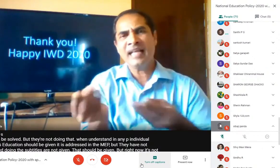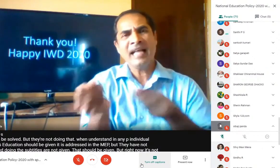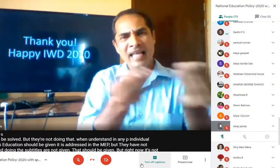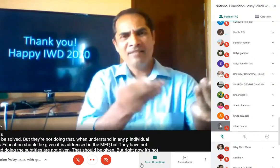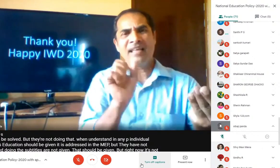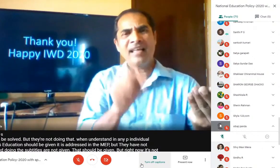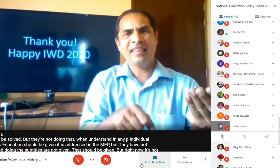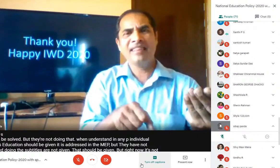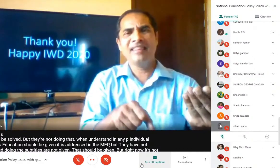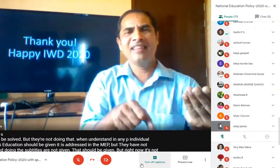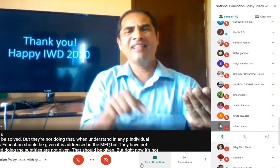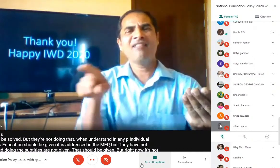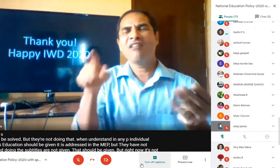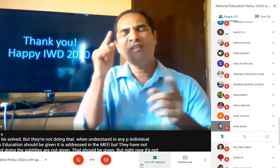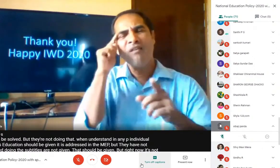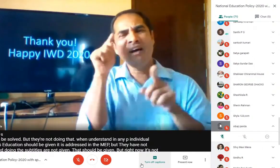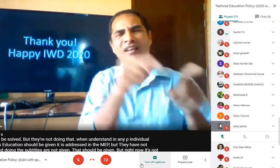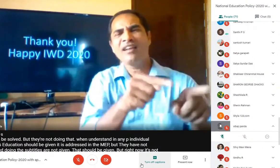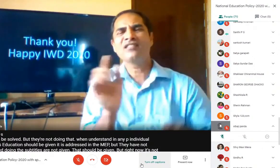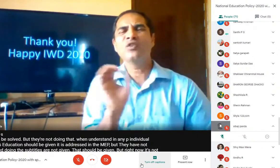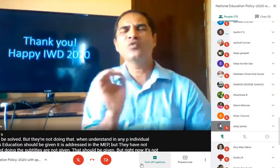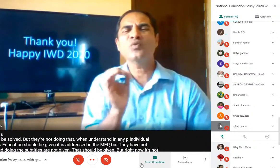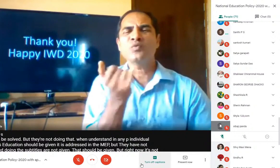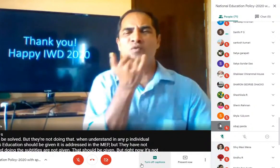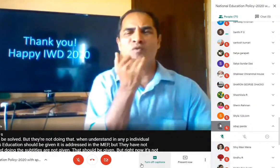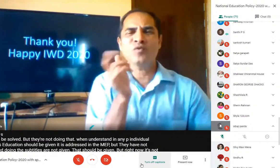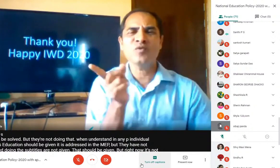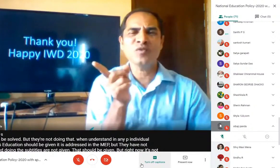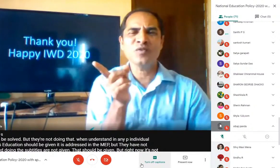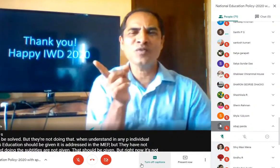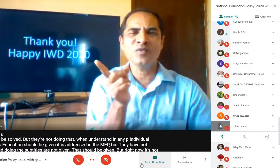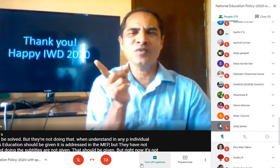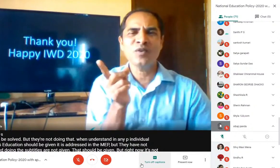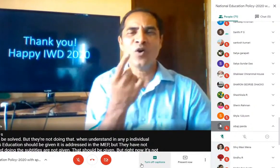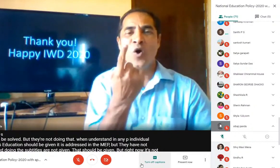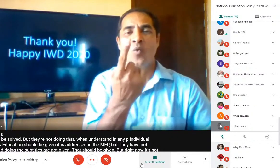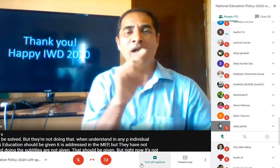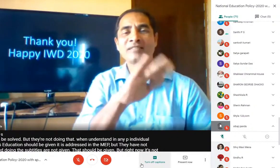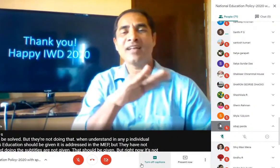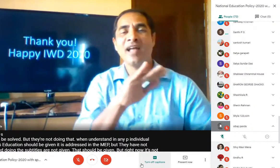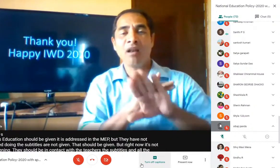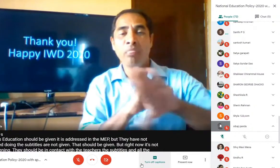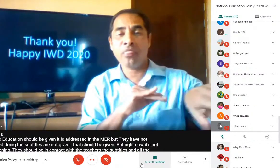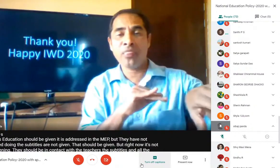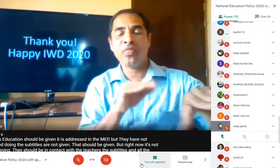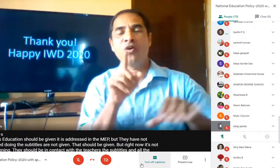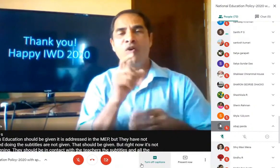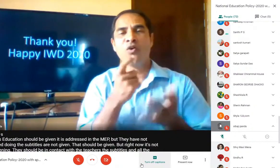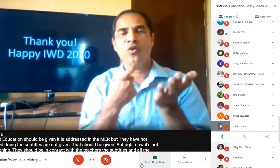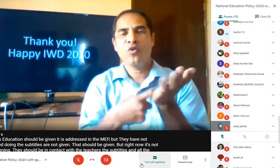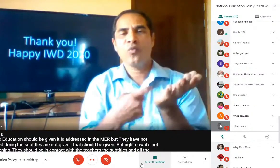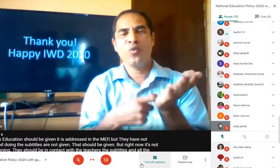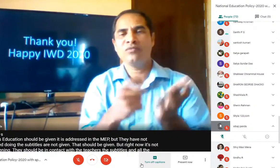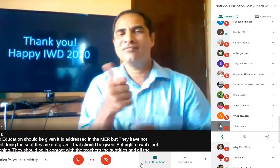So there are some Google Translates also, right? During the speech it can be translated, but everyone is not doing that.